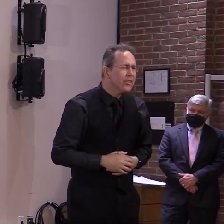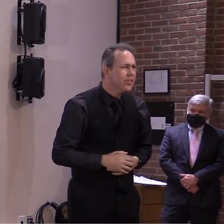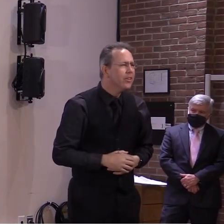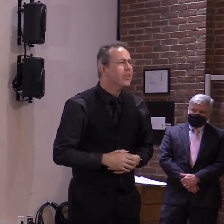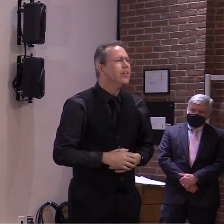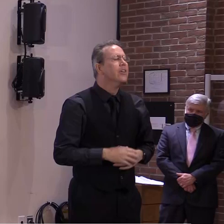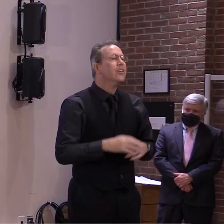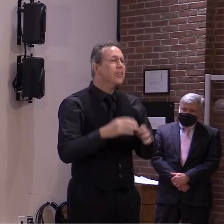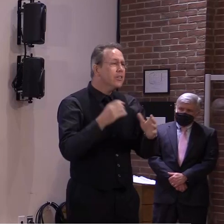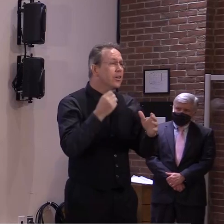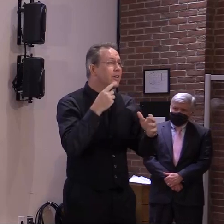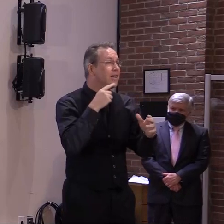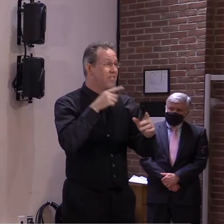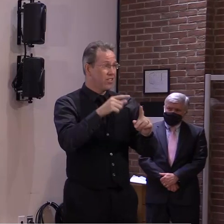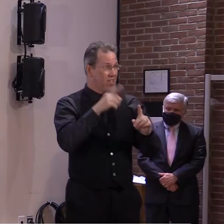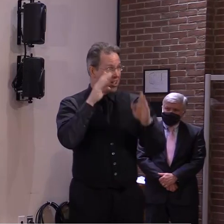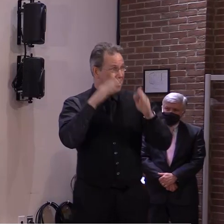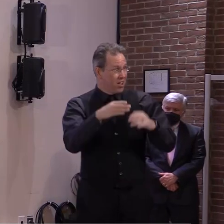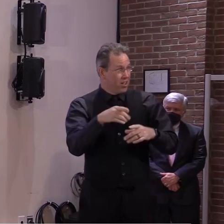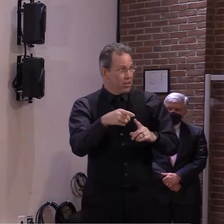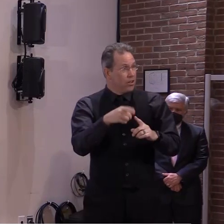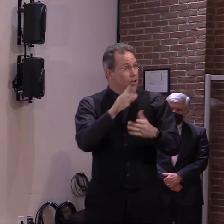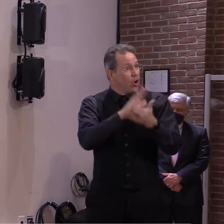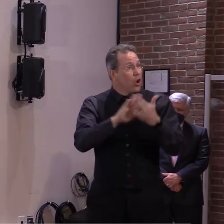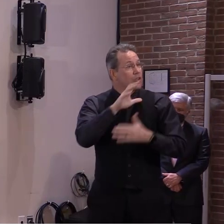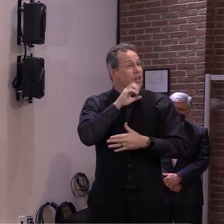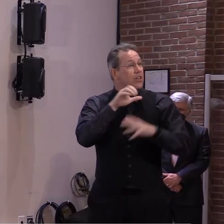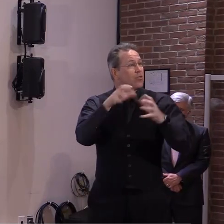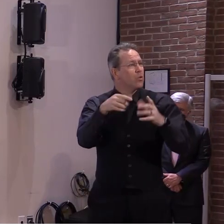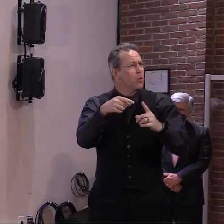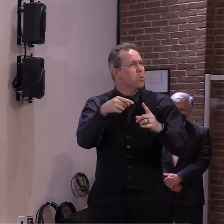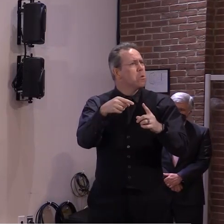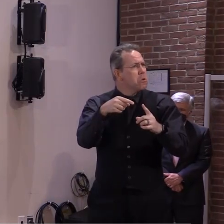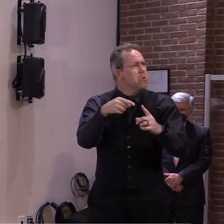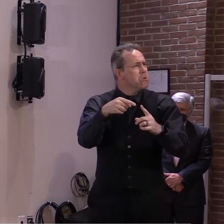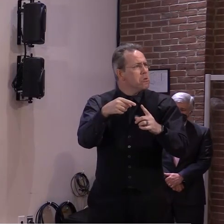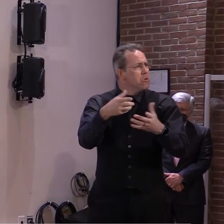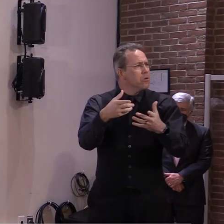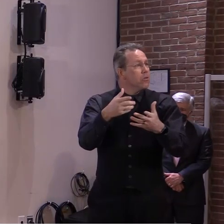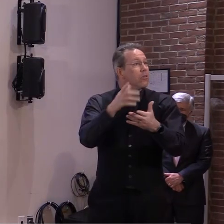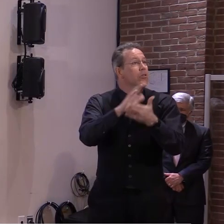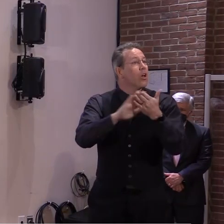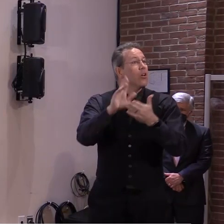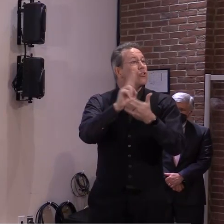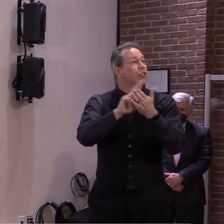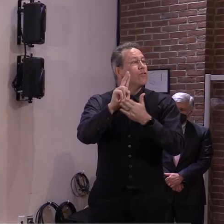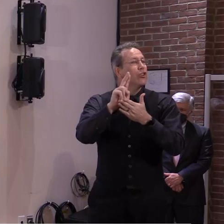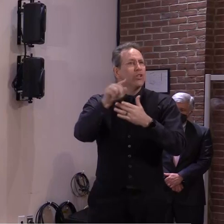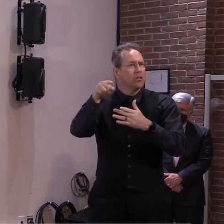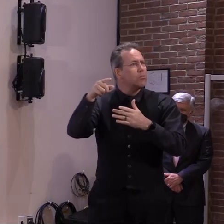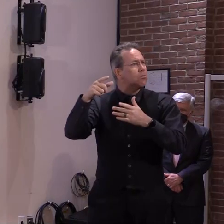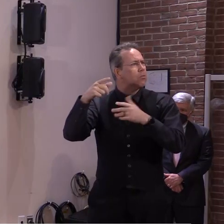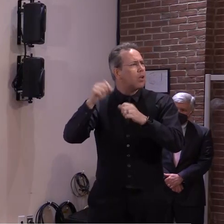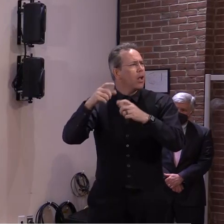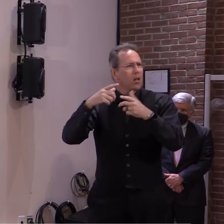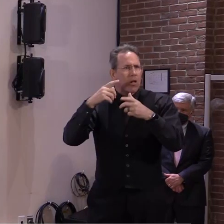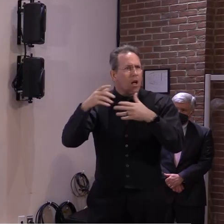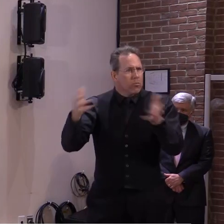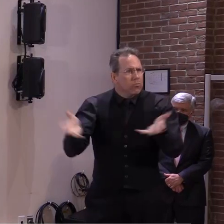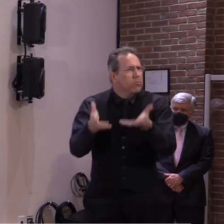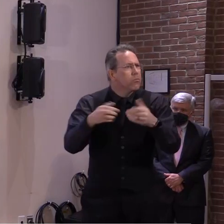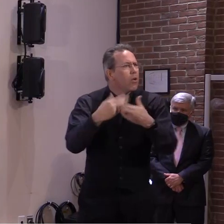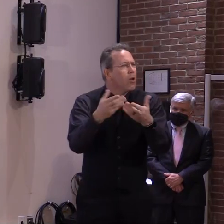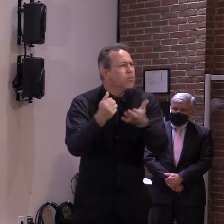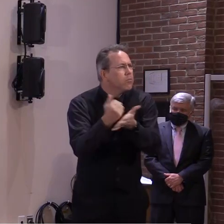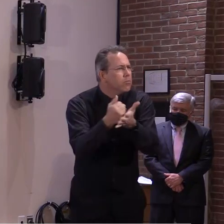population specifically, you know, the colleges have been doing a really great job with not only providing the